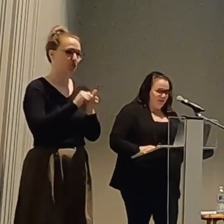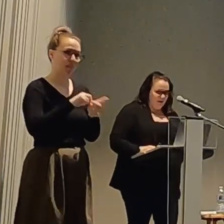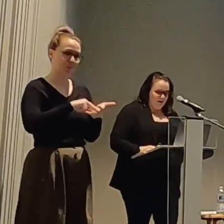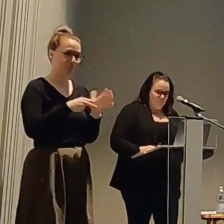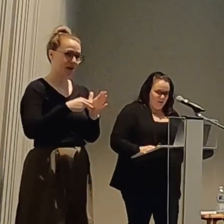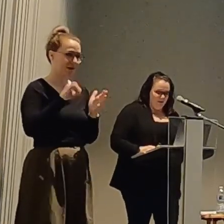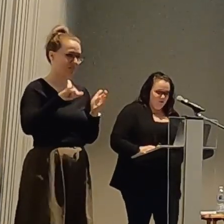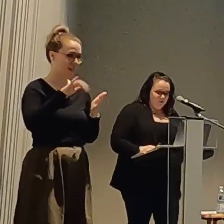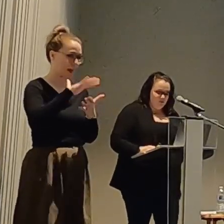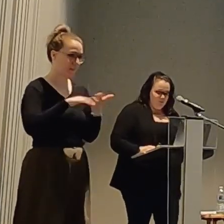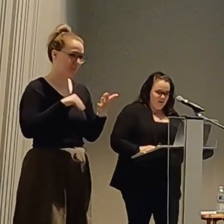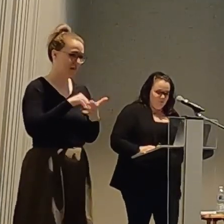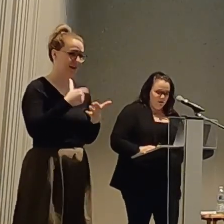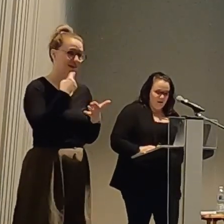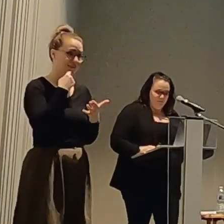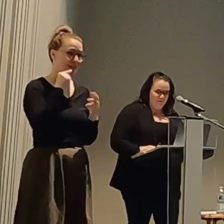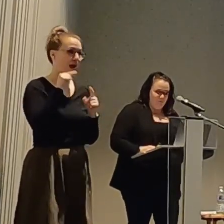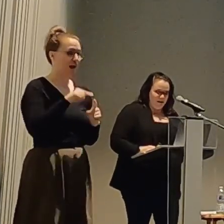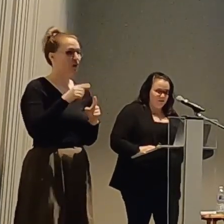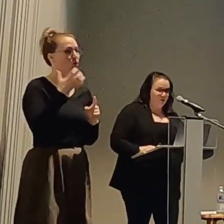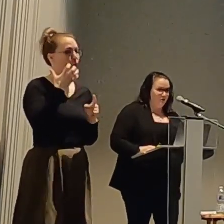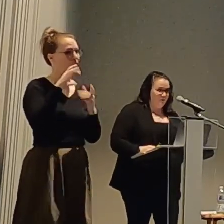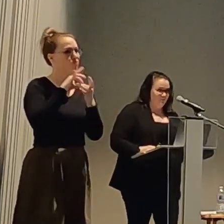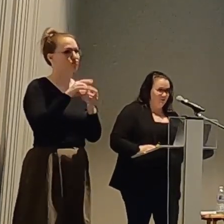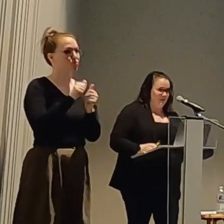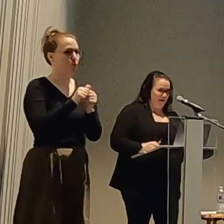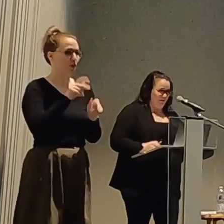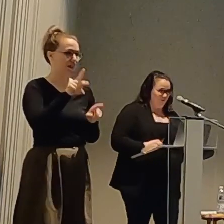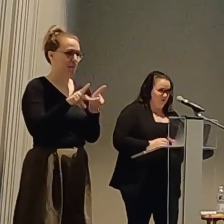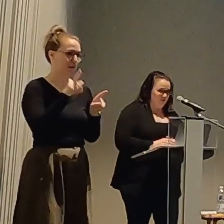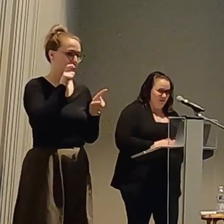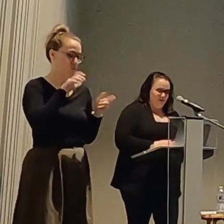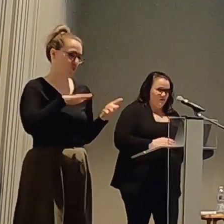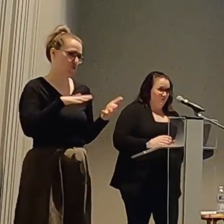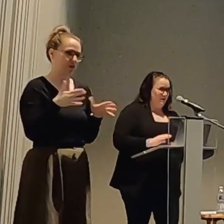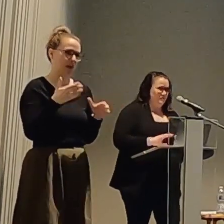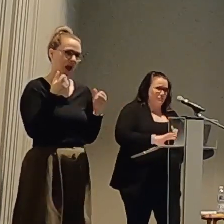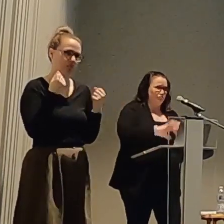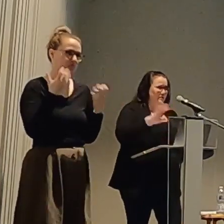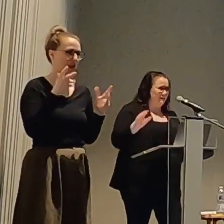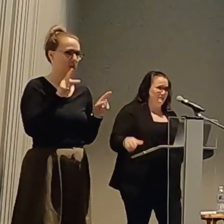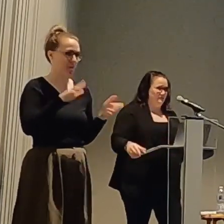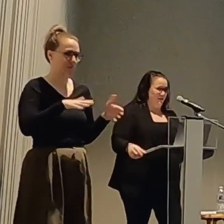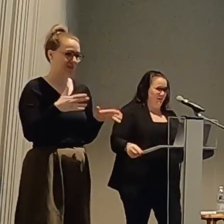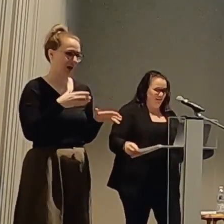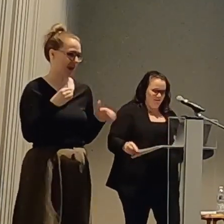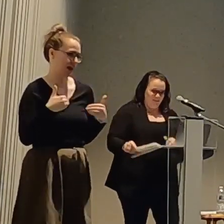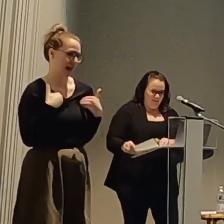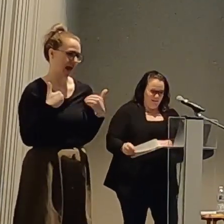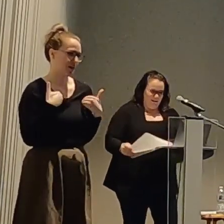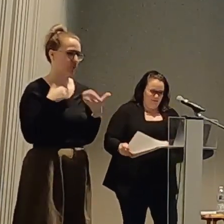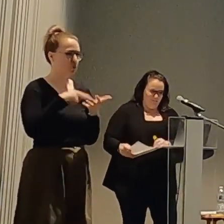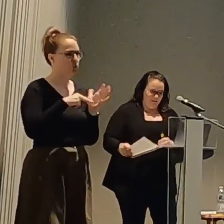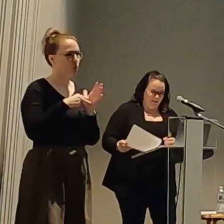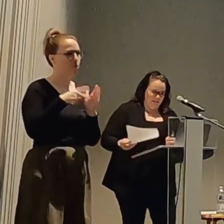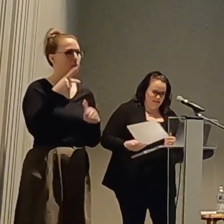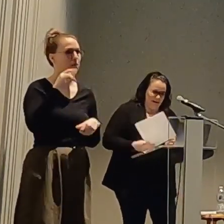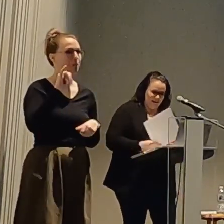was simply an appeal to people about massacred people and animals. So he was really vague.